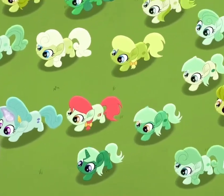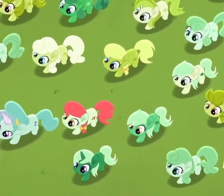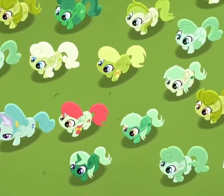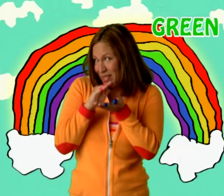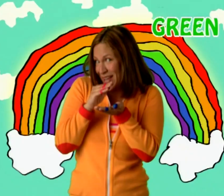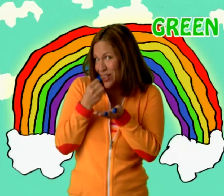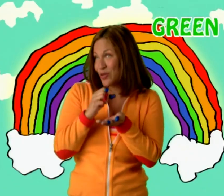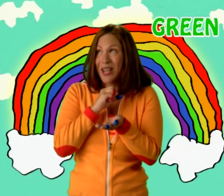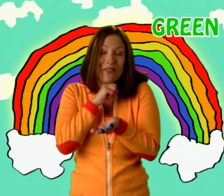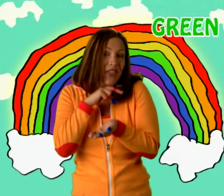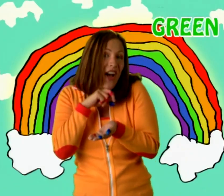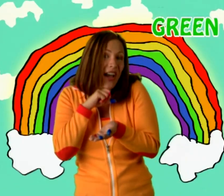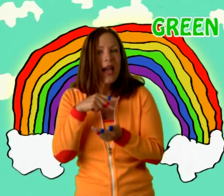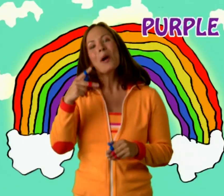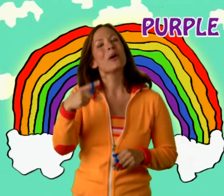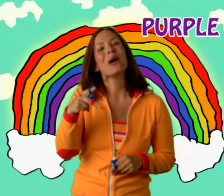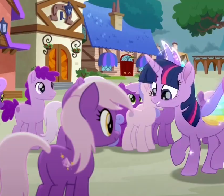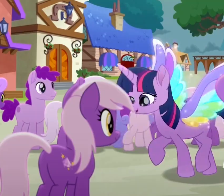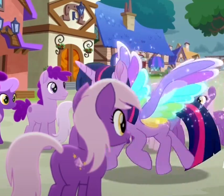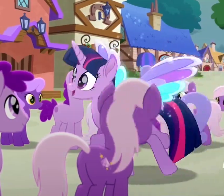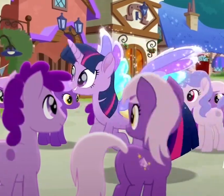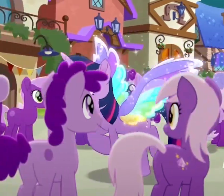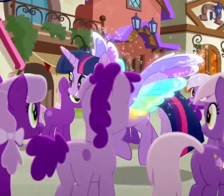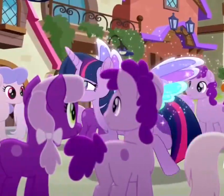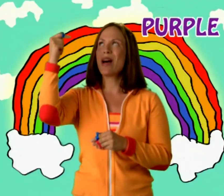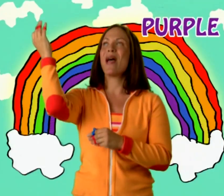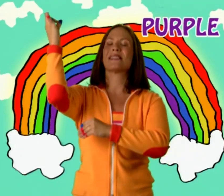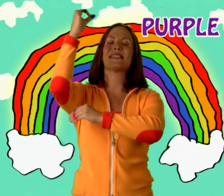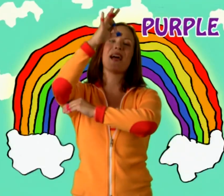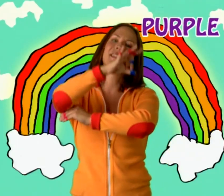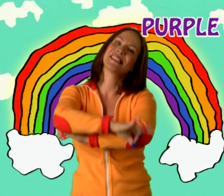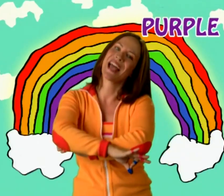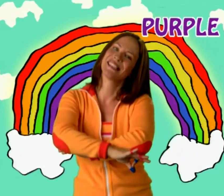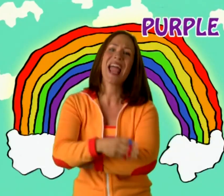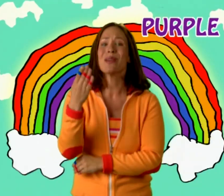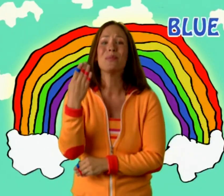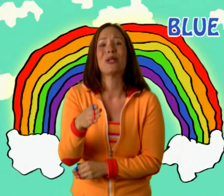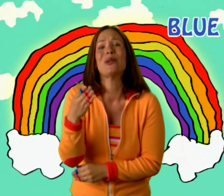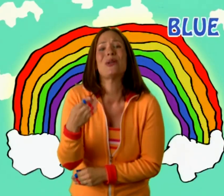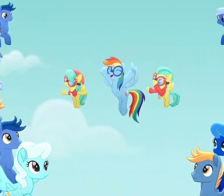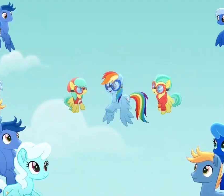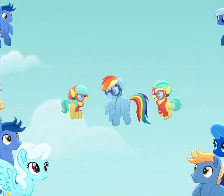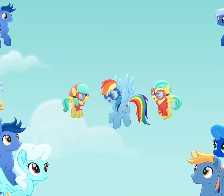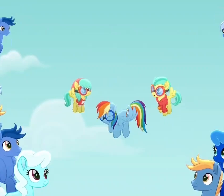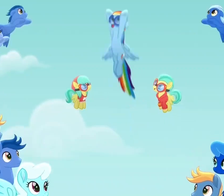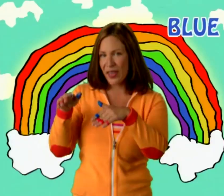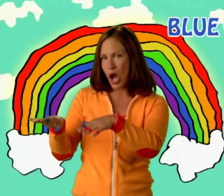green, my little green. Frog, purple, the best sunsets. And blue, the